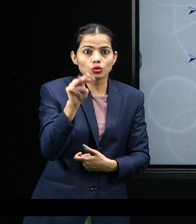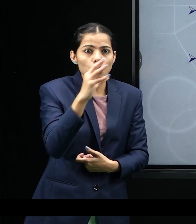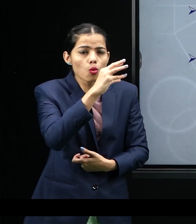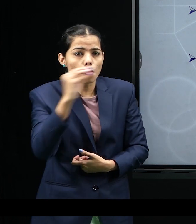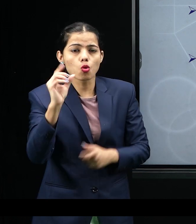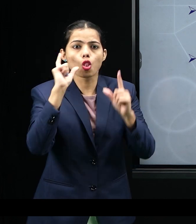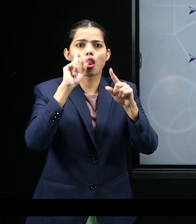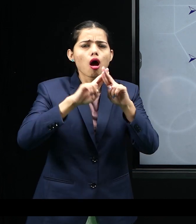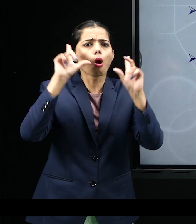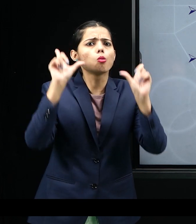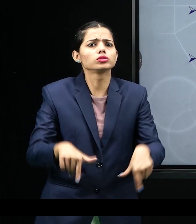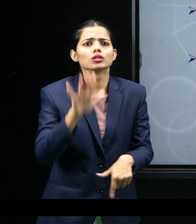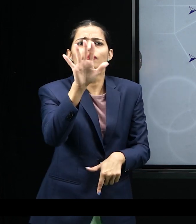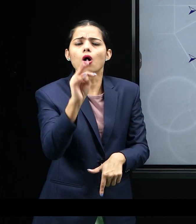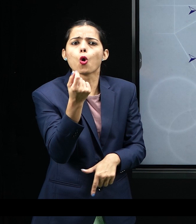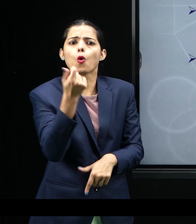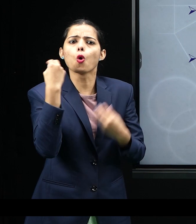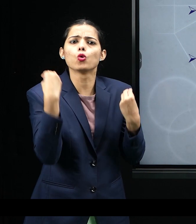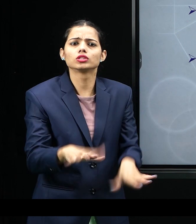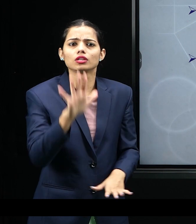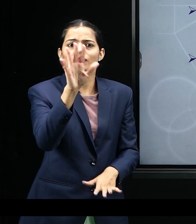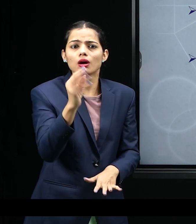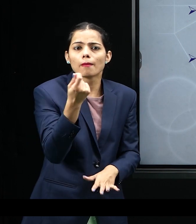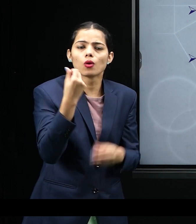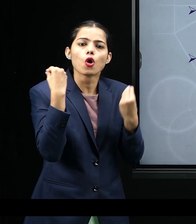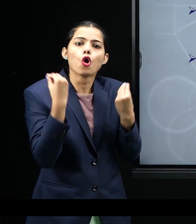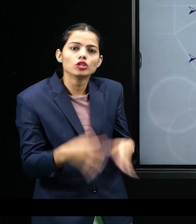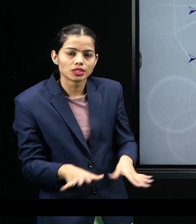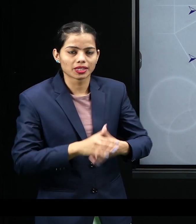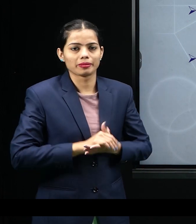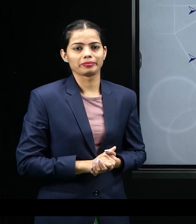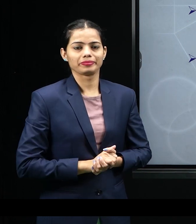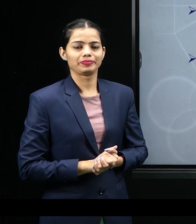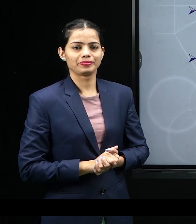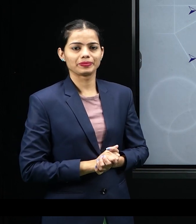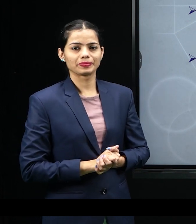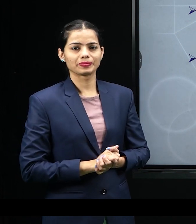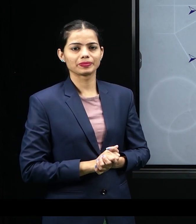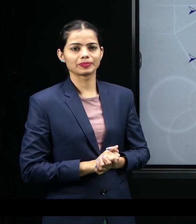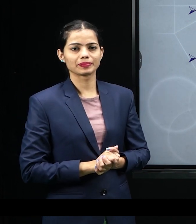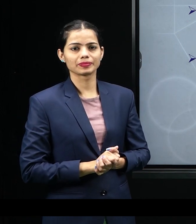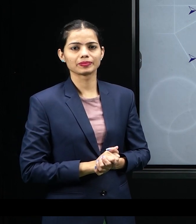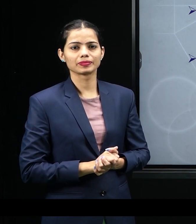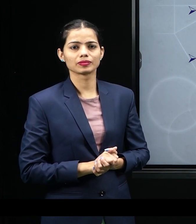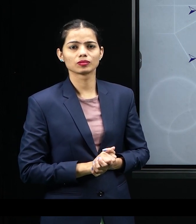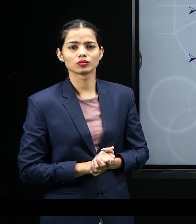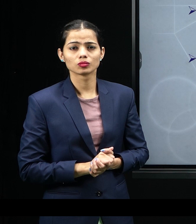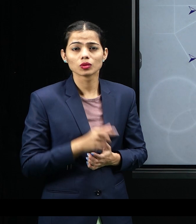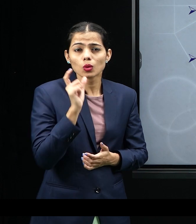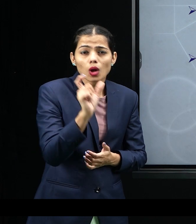would call that plus 1000, and if I lose rupees 5000, that would be